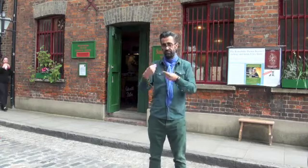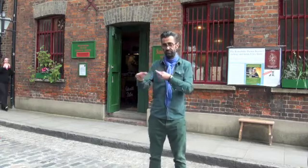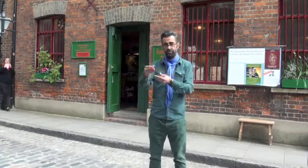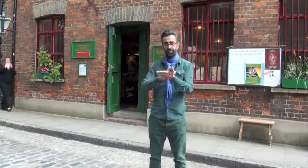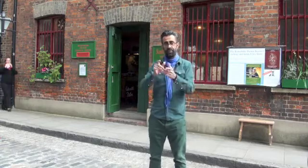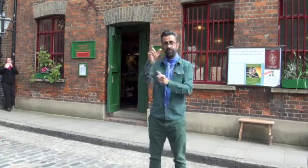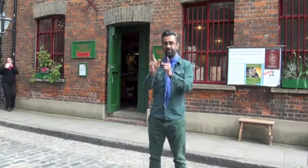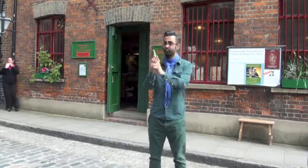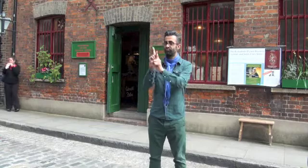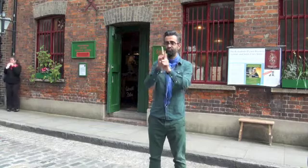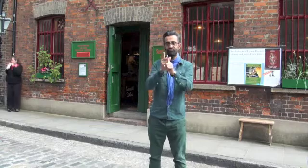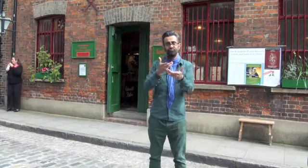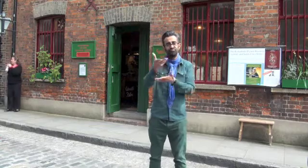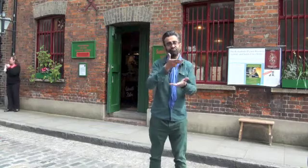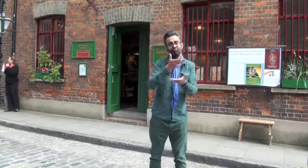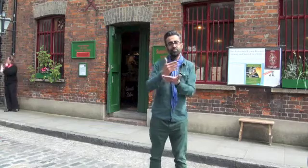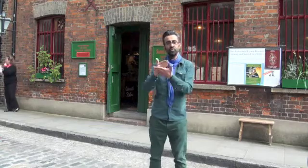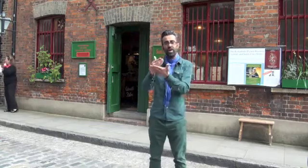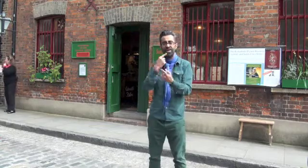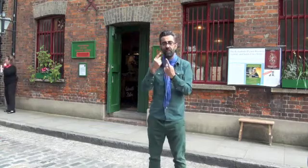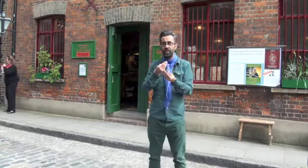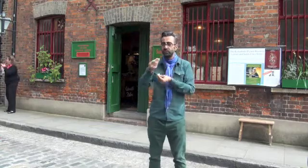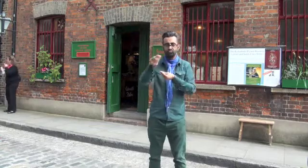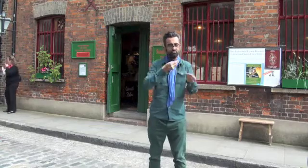up stalls to give information about their companies and to meet one another.